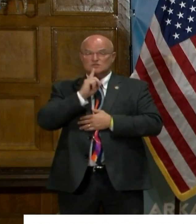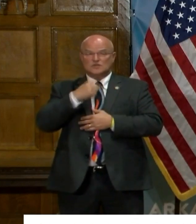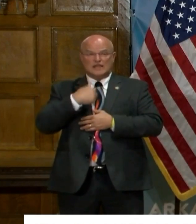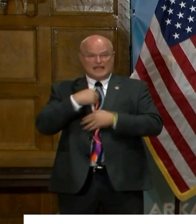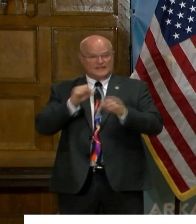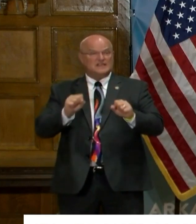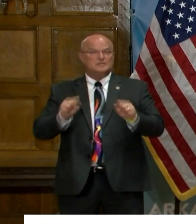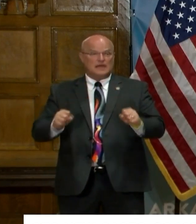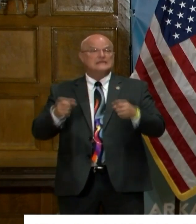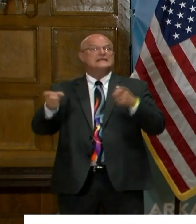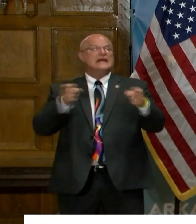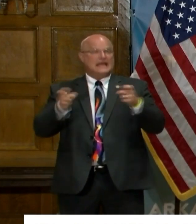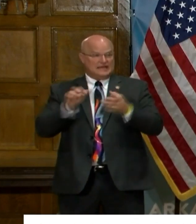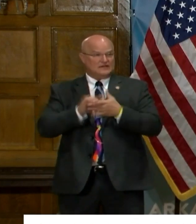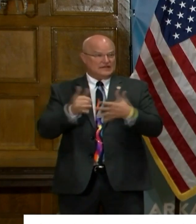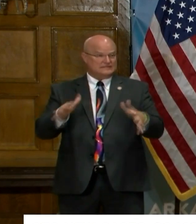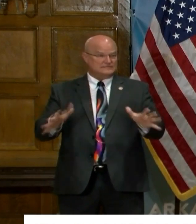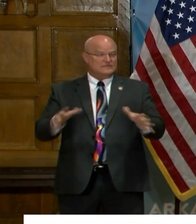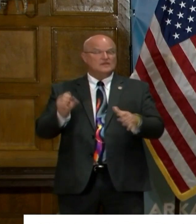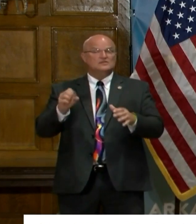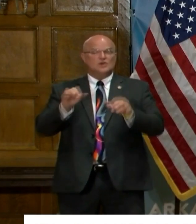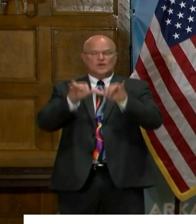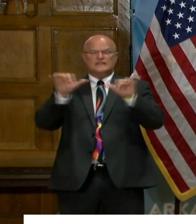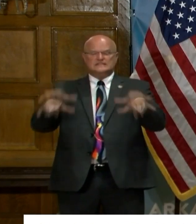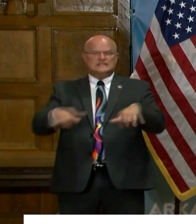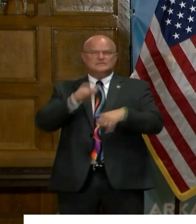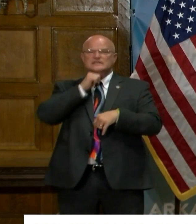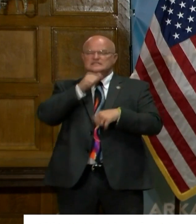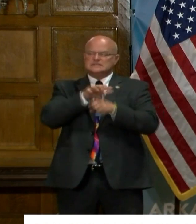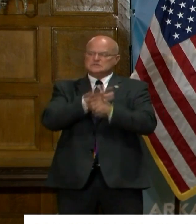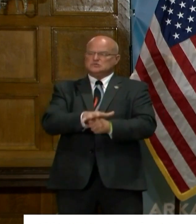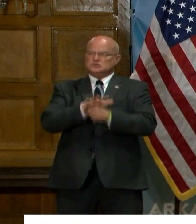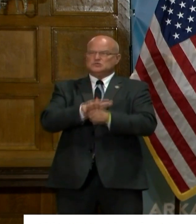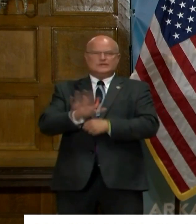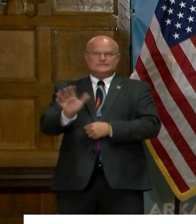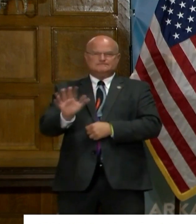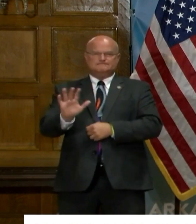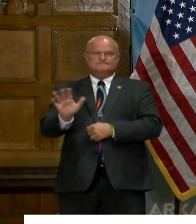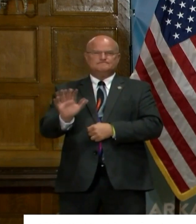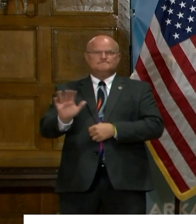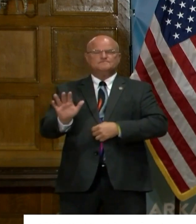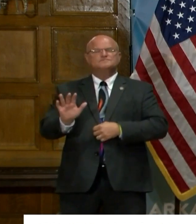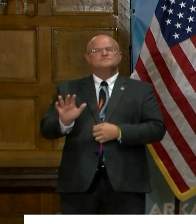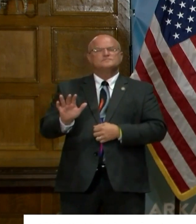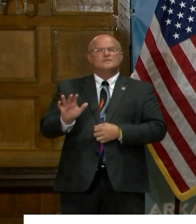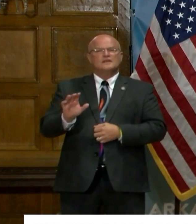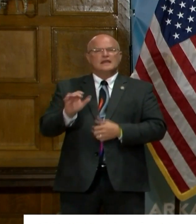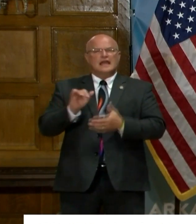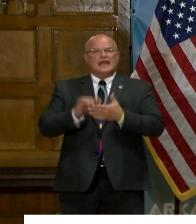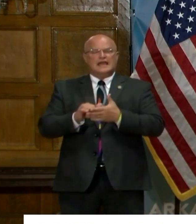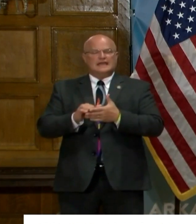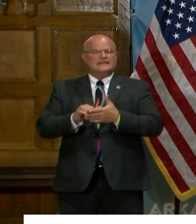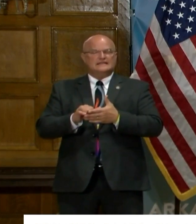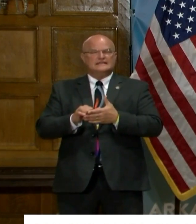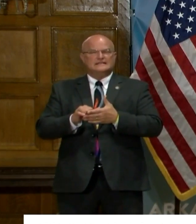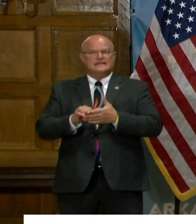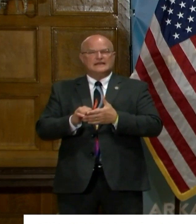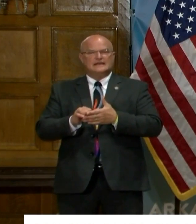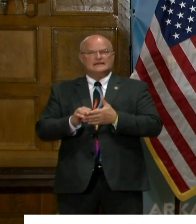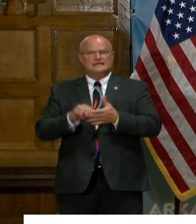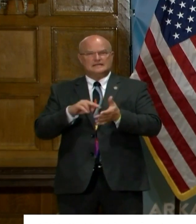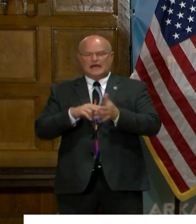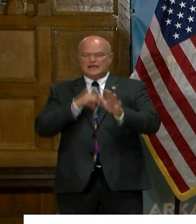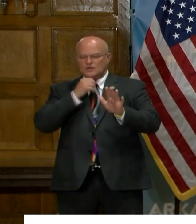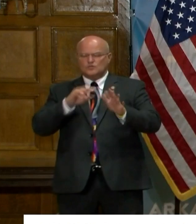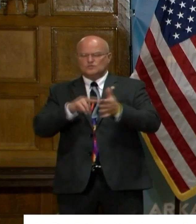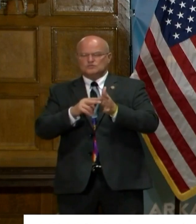has the capacity to handle that, and so the system is not stressed in that sense. And that doesn't mean I don't